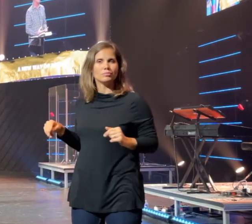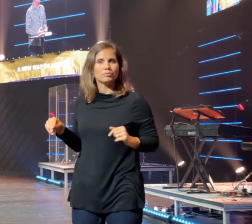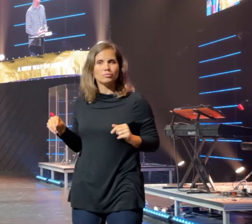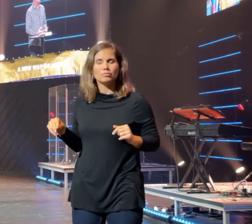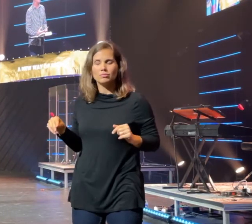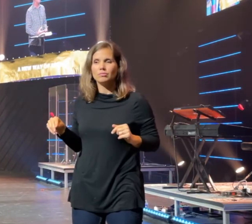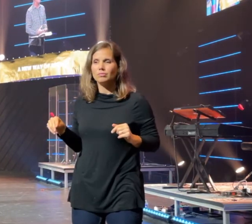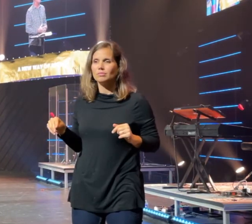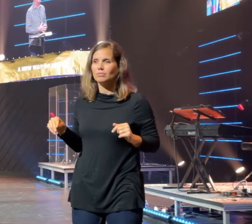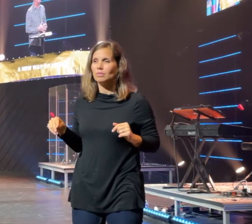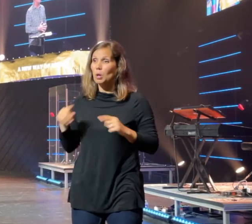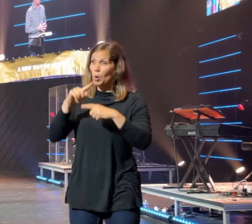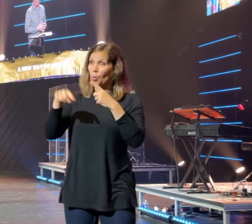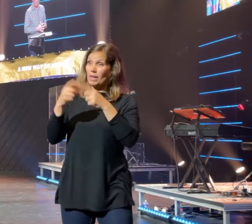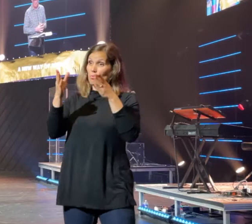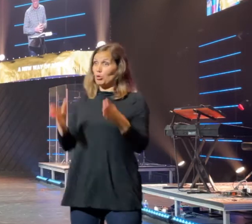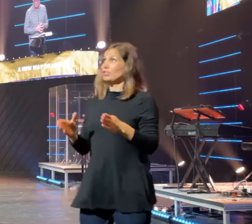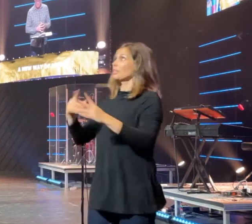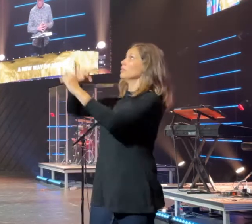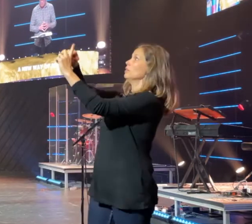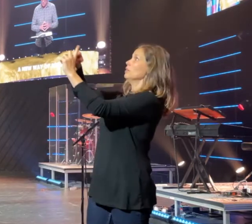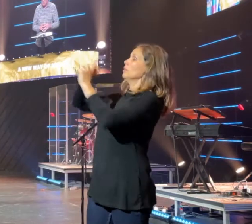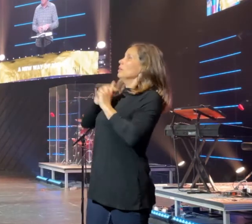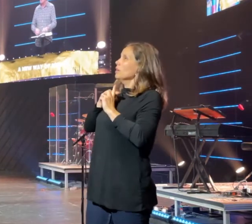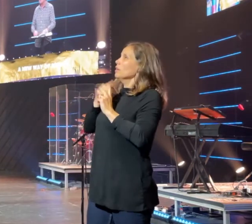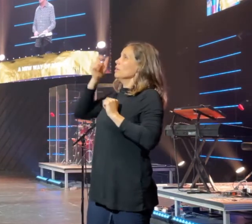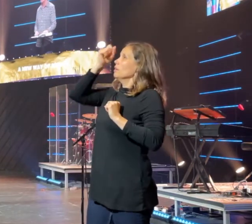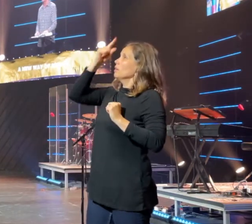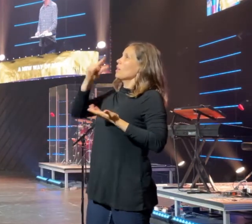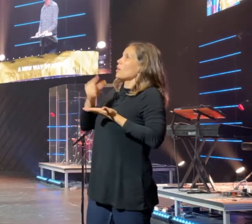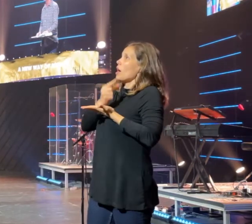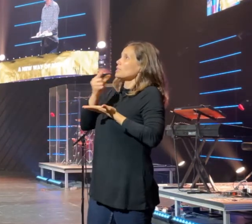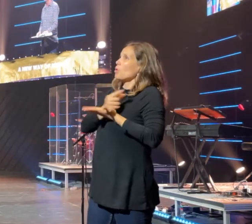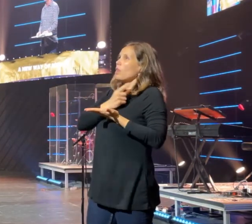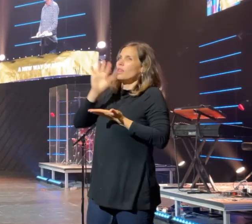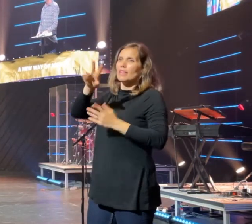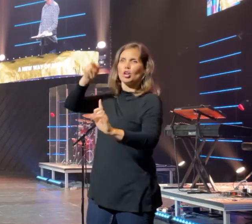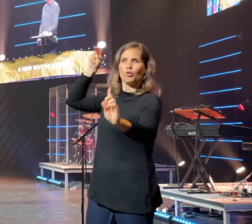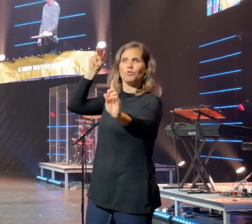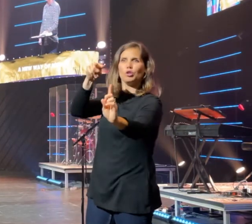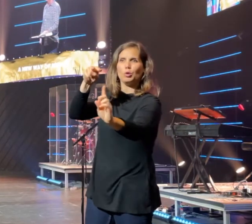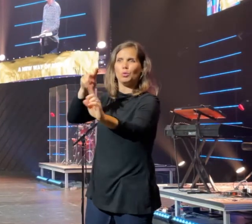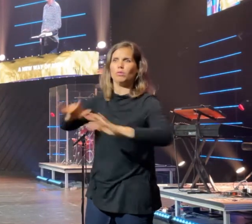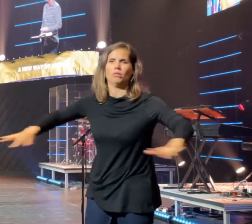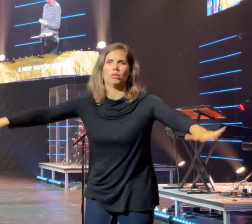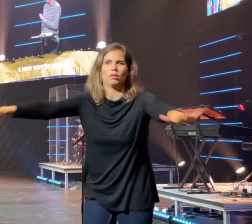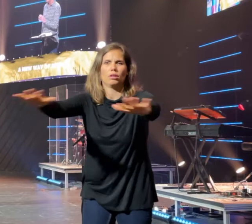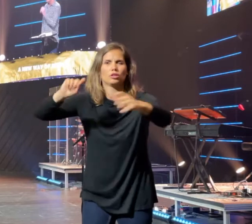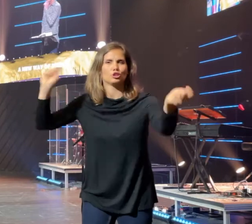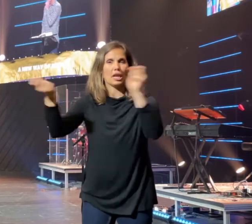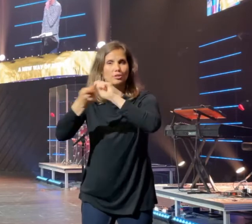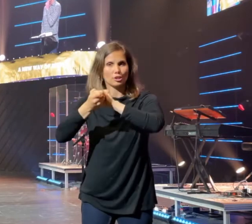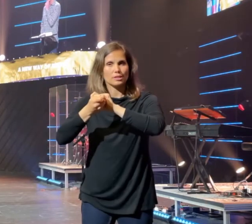people who are open to the gospel. It's a new way of seeing. I want you to think about this. The Apostle Paul, some of you